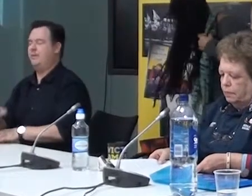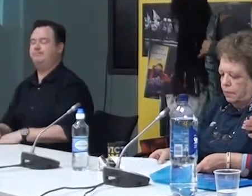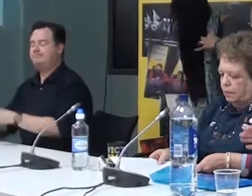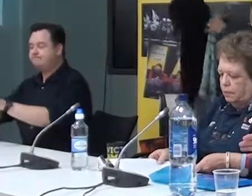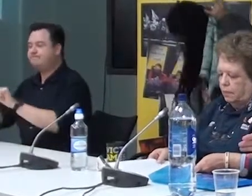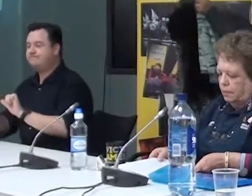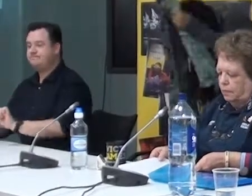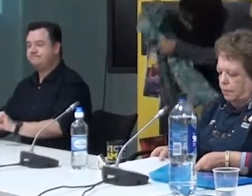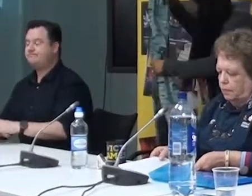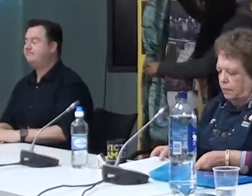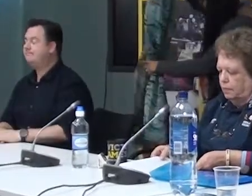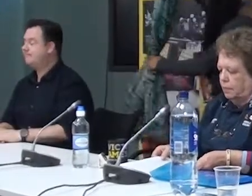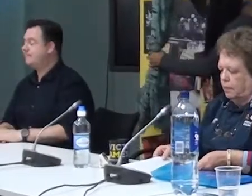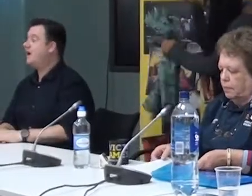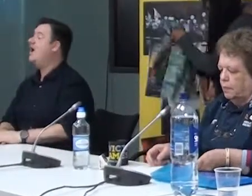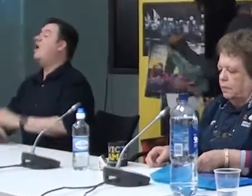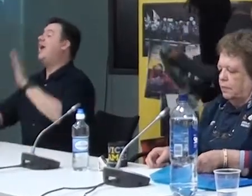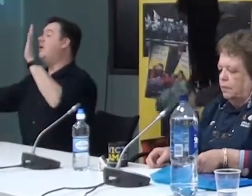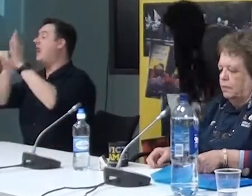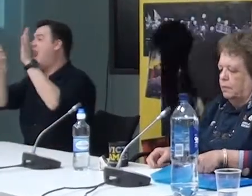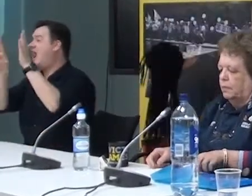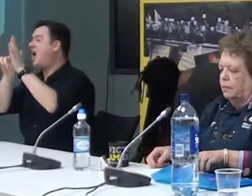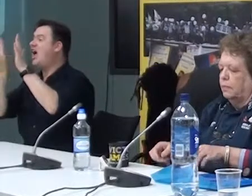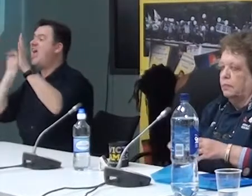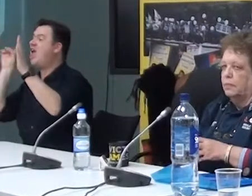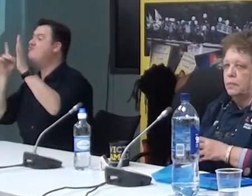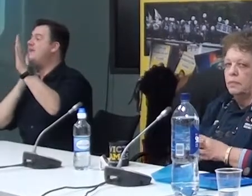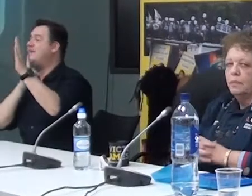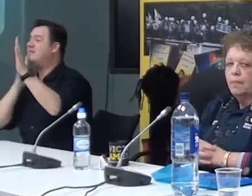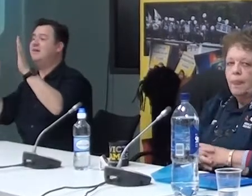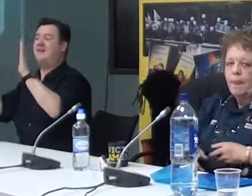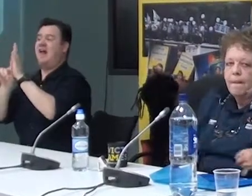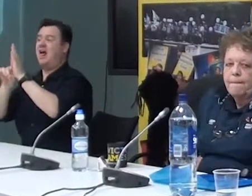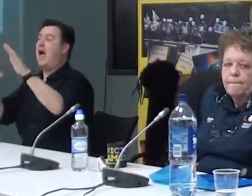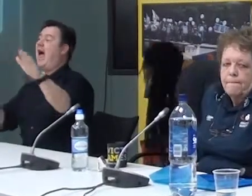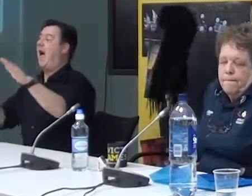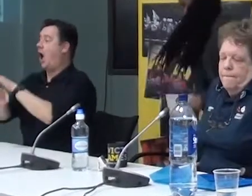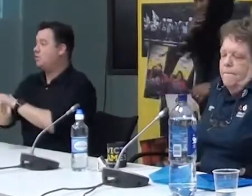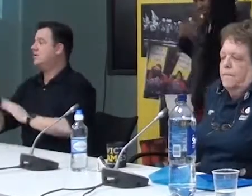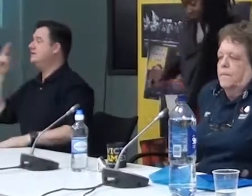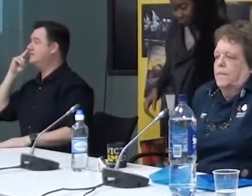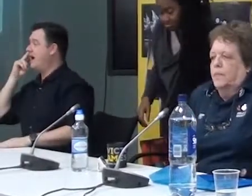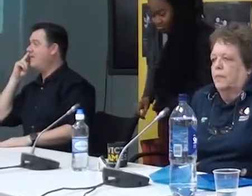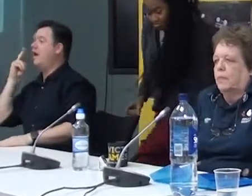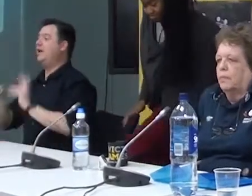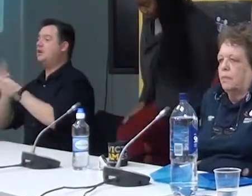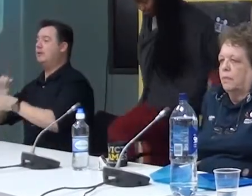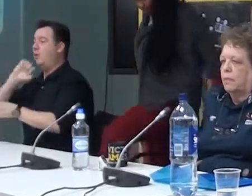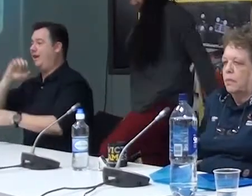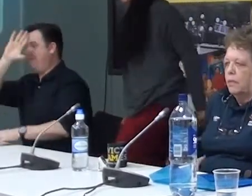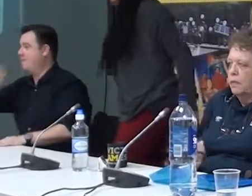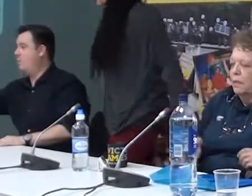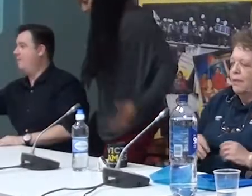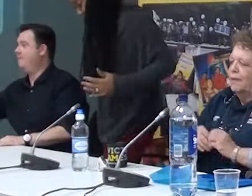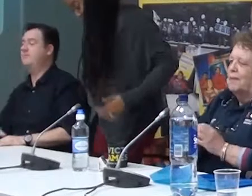the signers will sign to those with hearing difficulties.